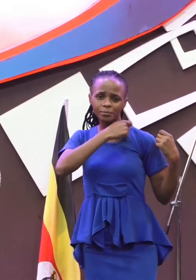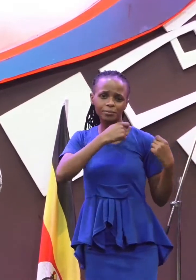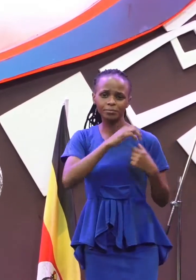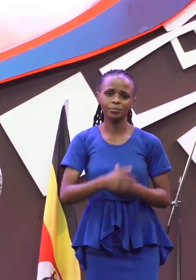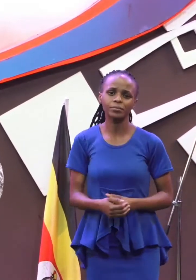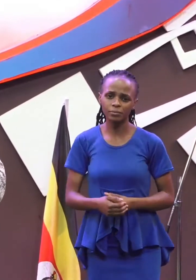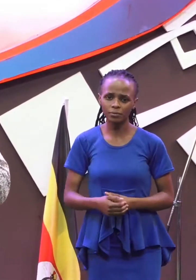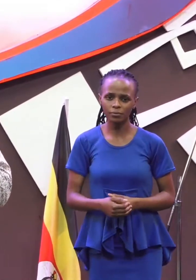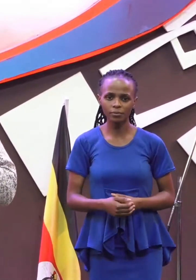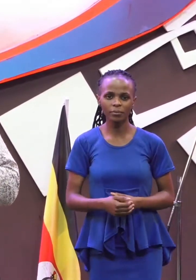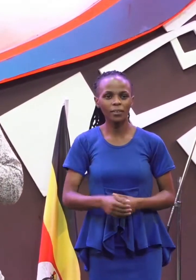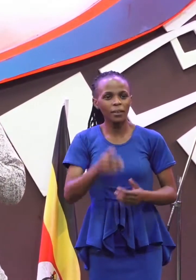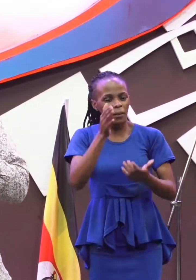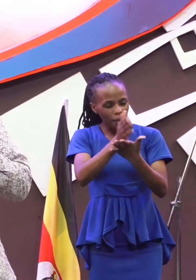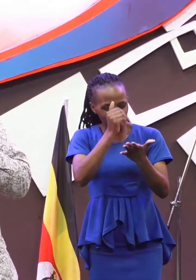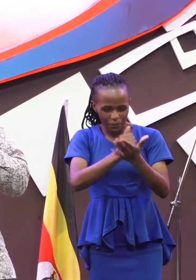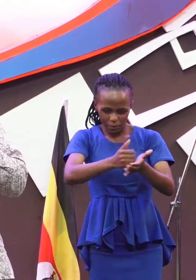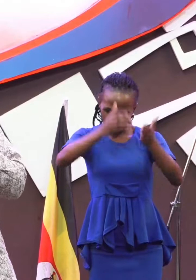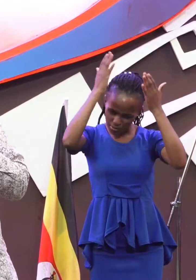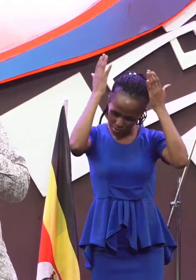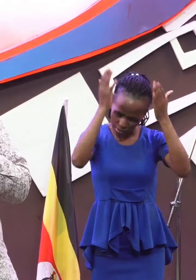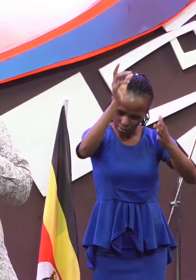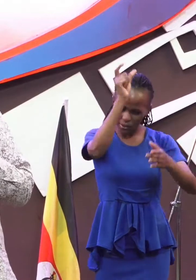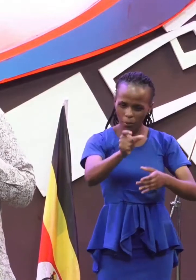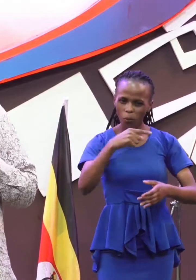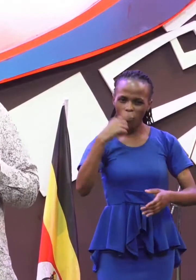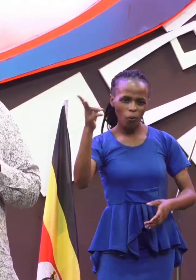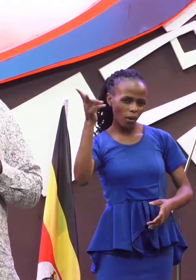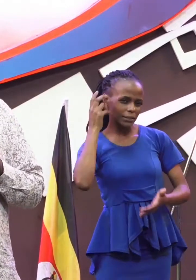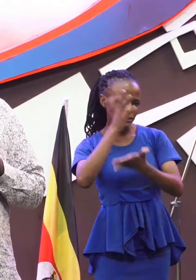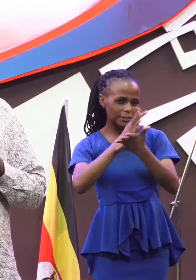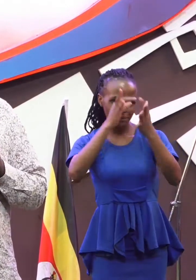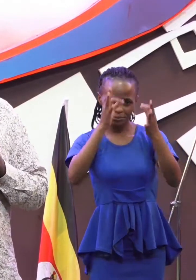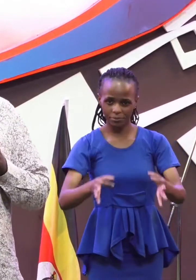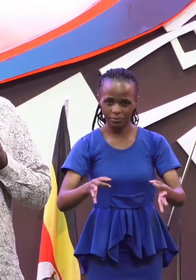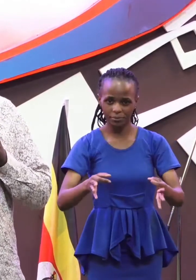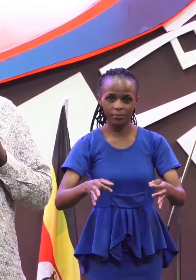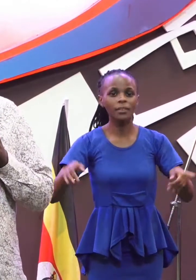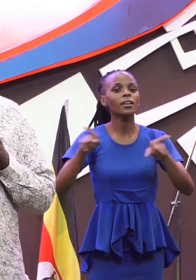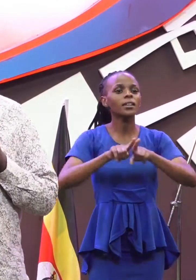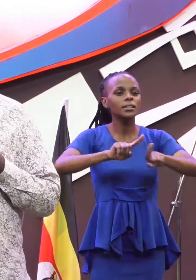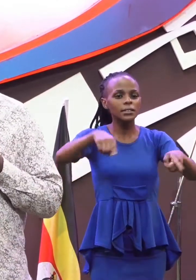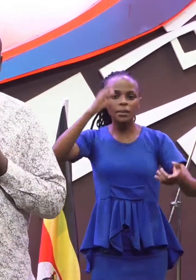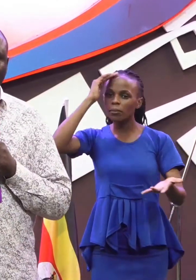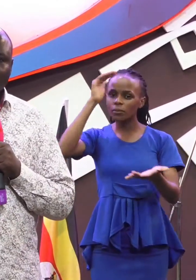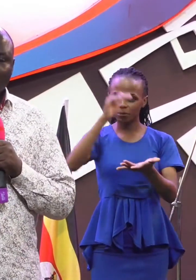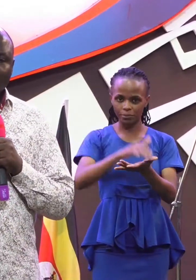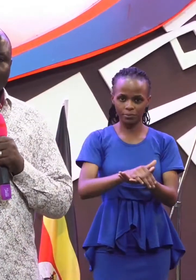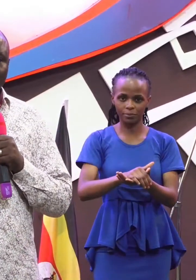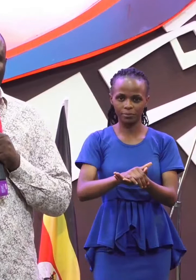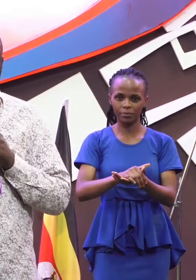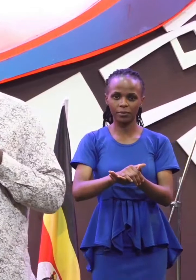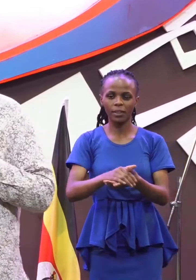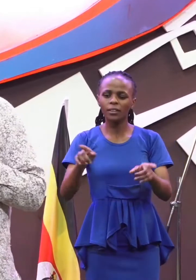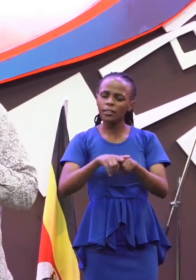We have an inheritance. Because there is someone who had something. And we believed on it.